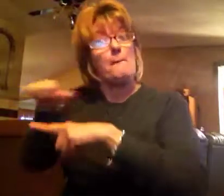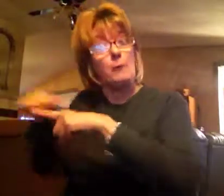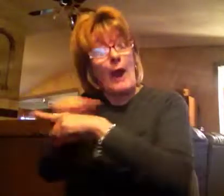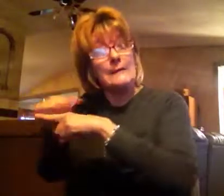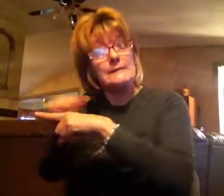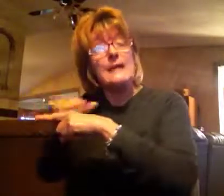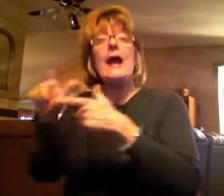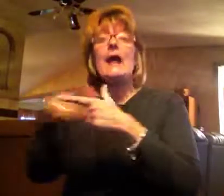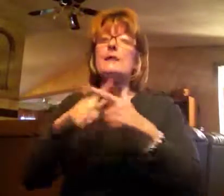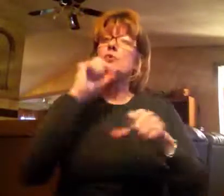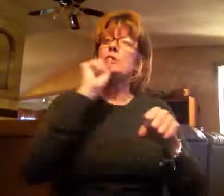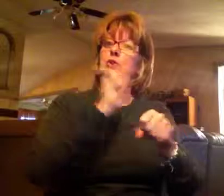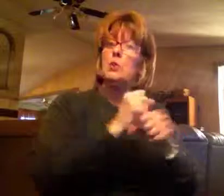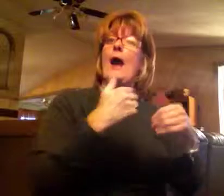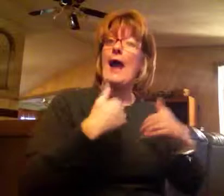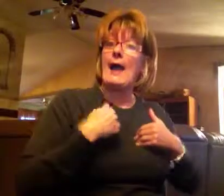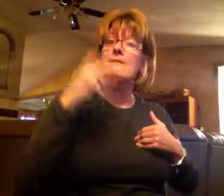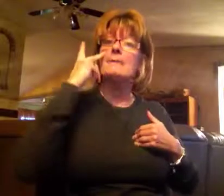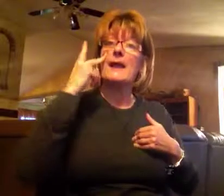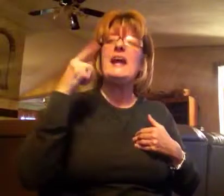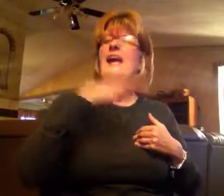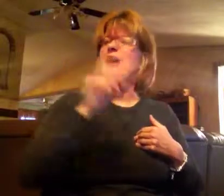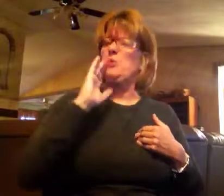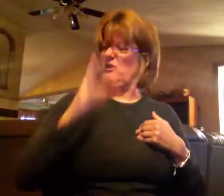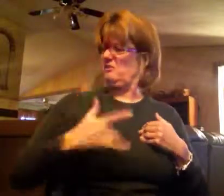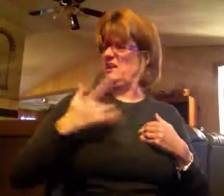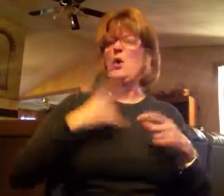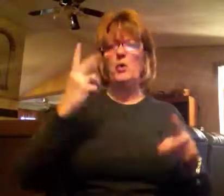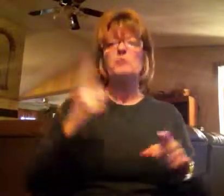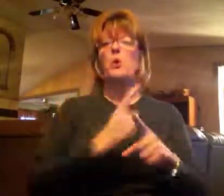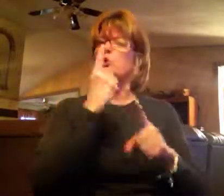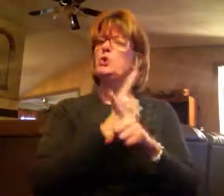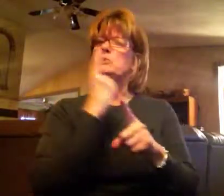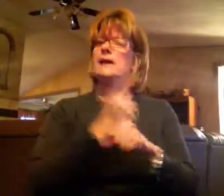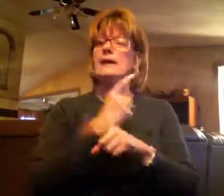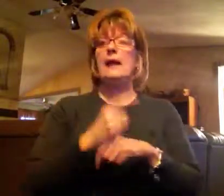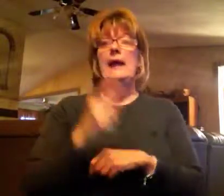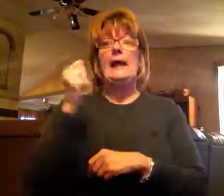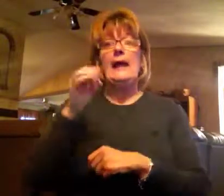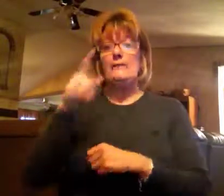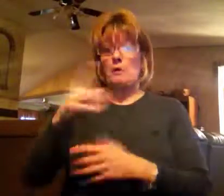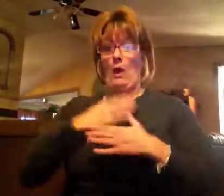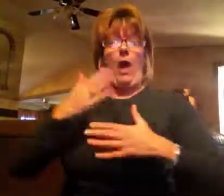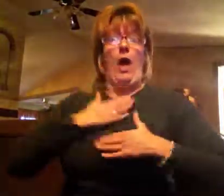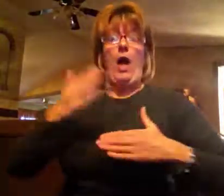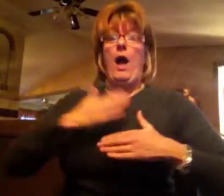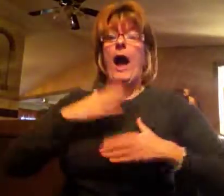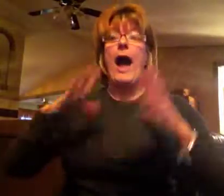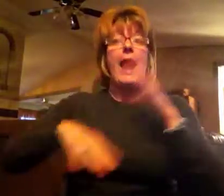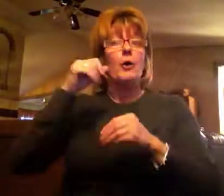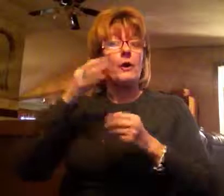routine. And also, it's very important, if you are truly hyperventilating out of control, when the panic attack